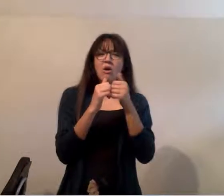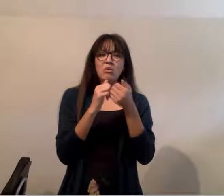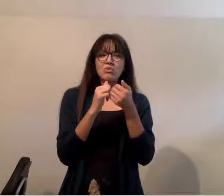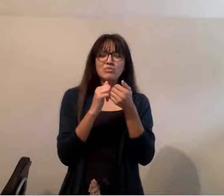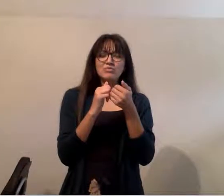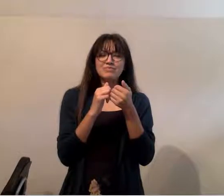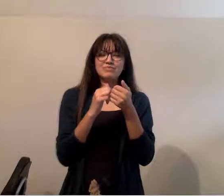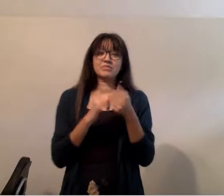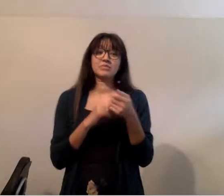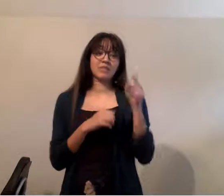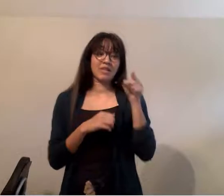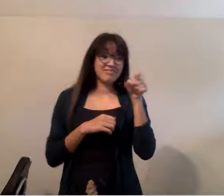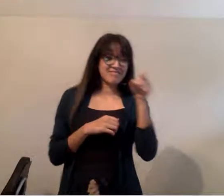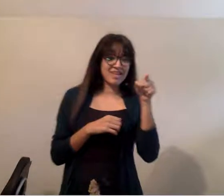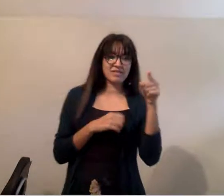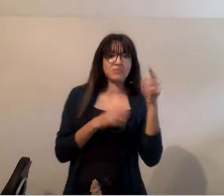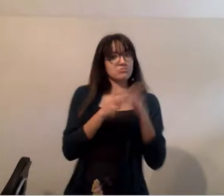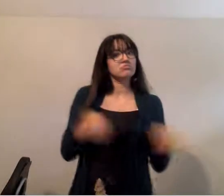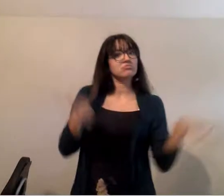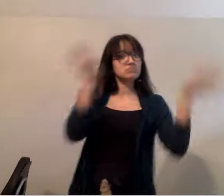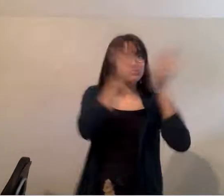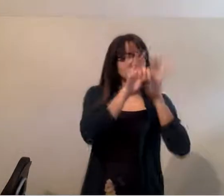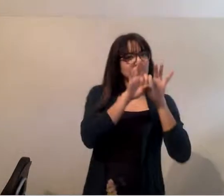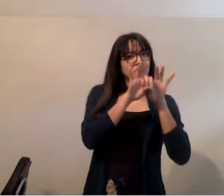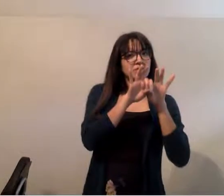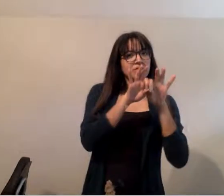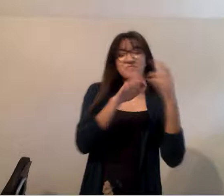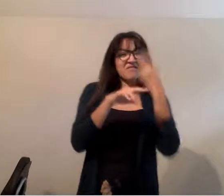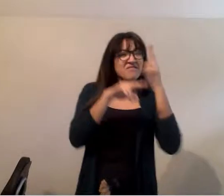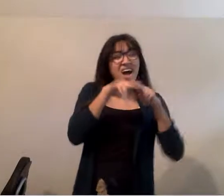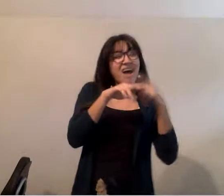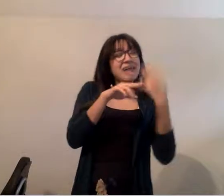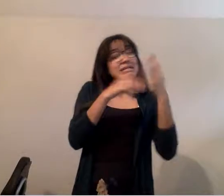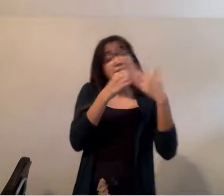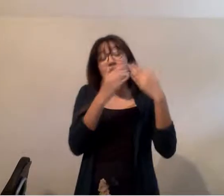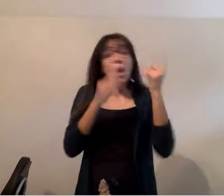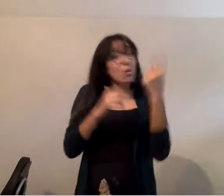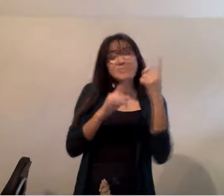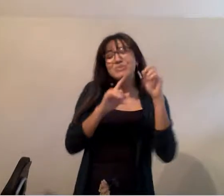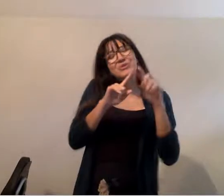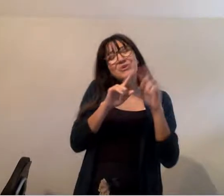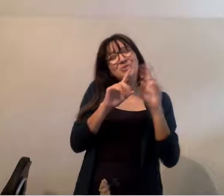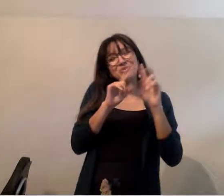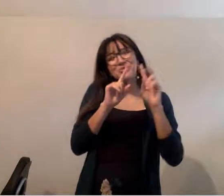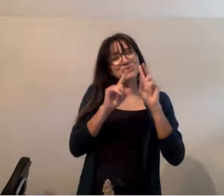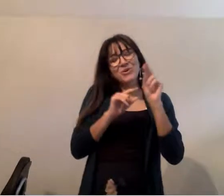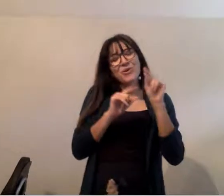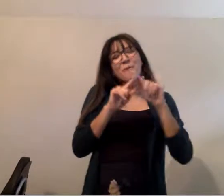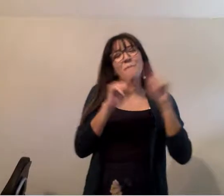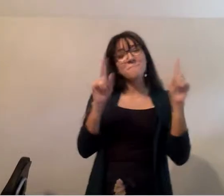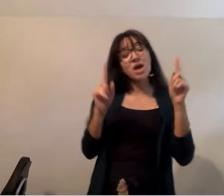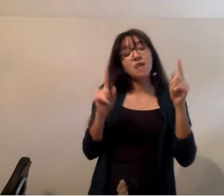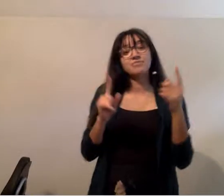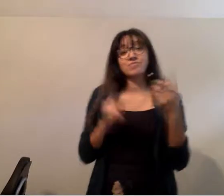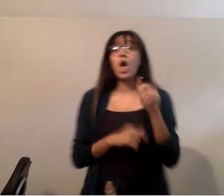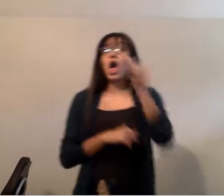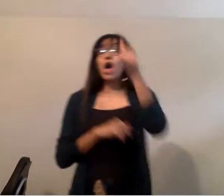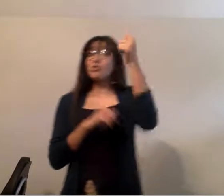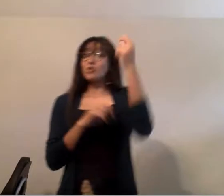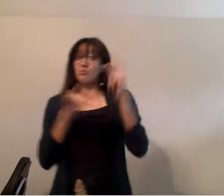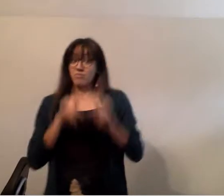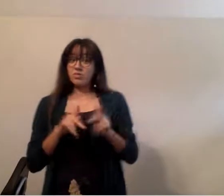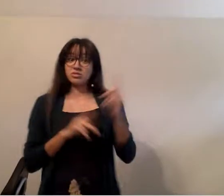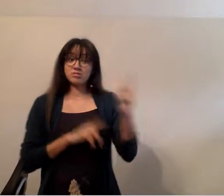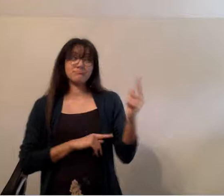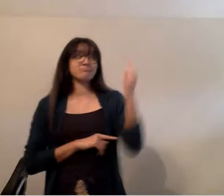really important things happen. Well, turns out that the procrastinator has a guardian angel, someone who's always